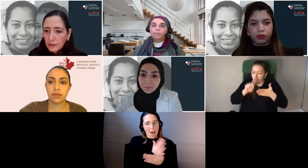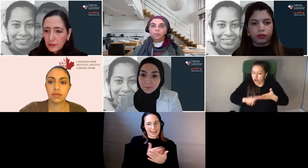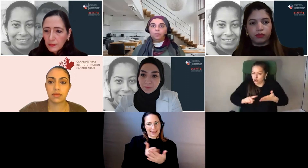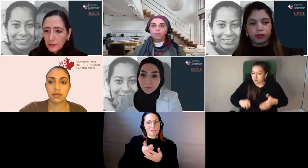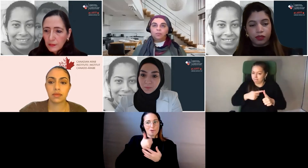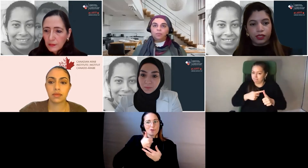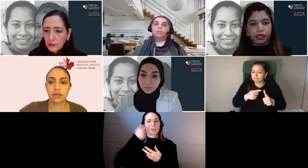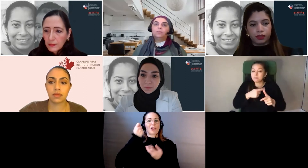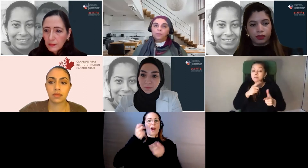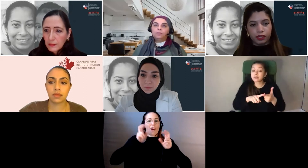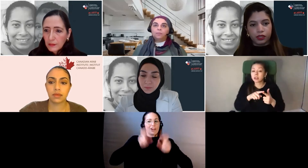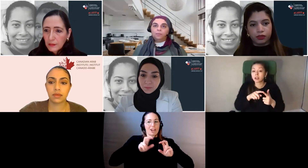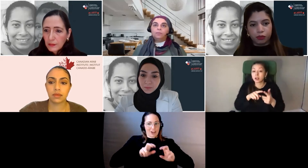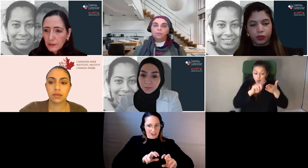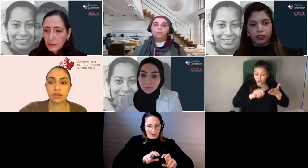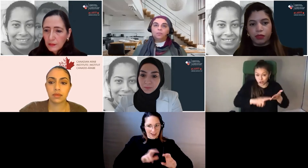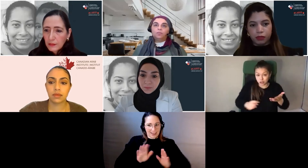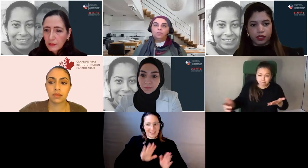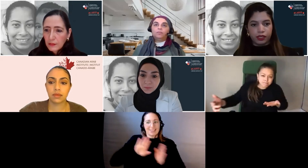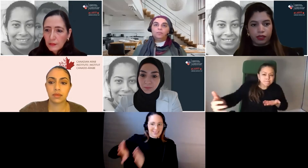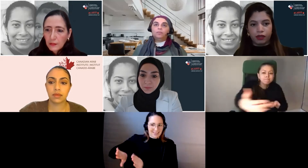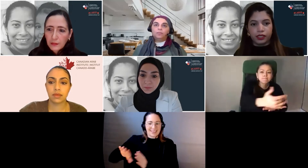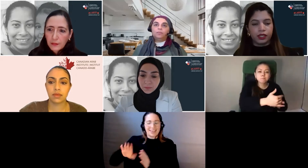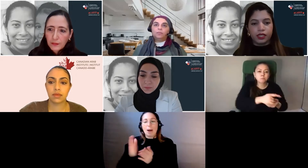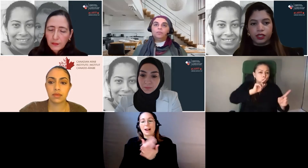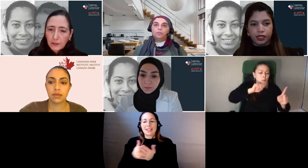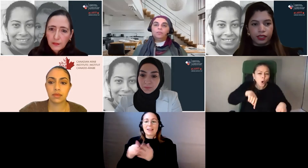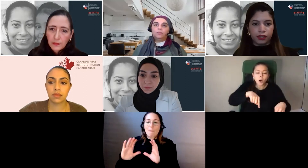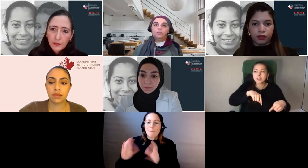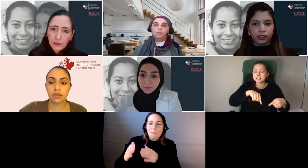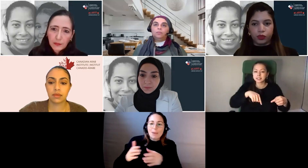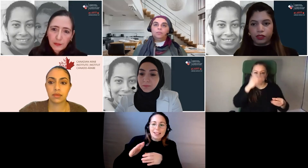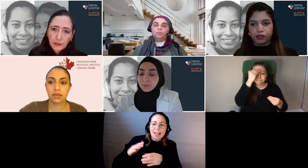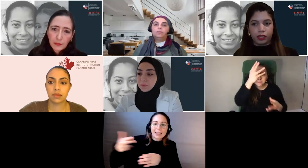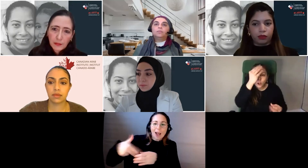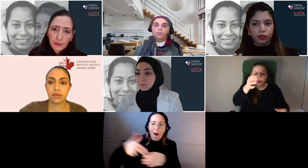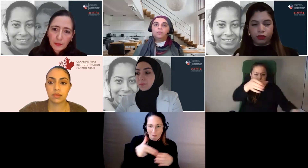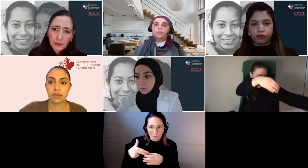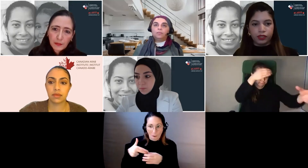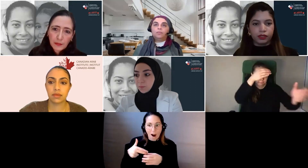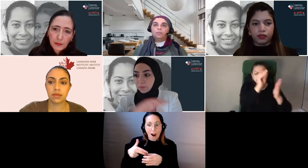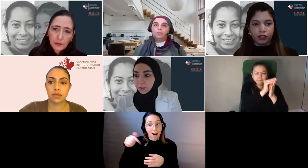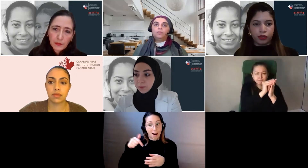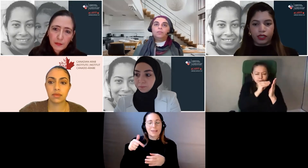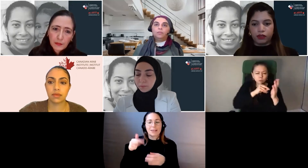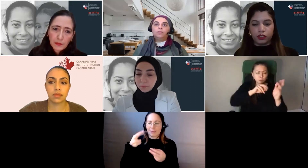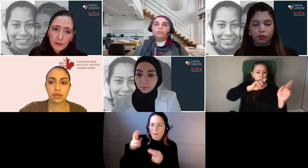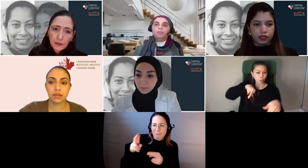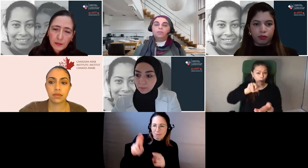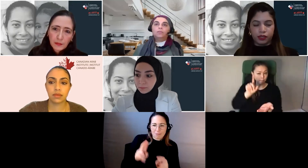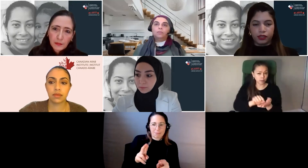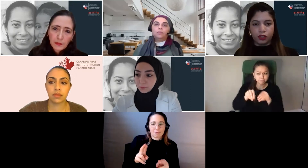be, gathering that knowledge into reports, publishing that knowledge, sharing that knowledge with, say, funders, government